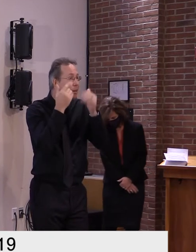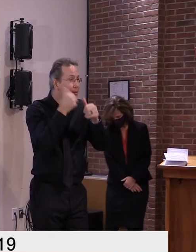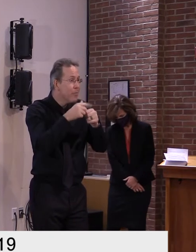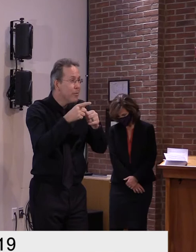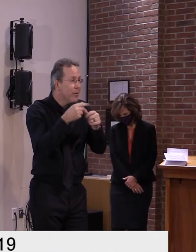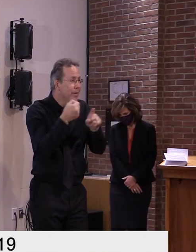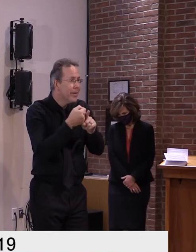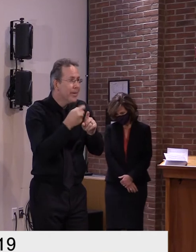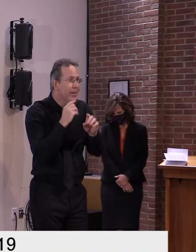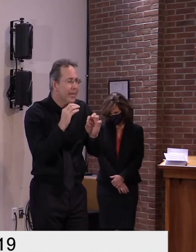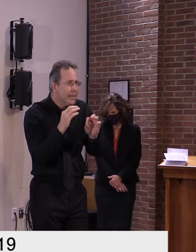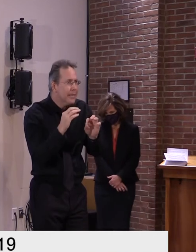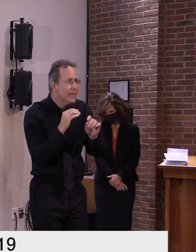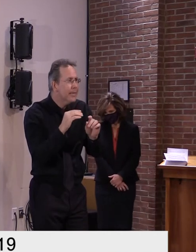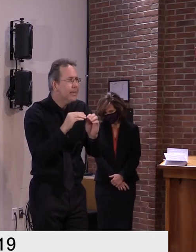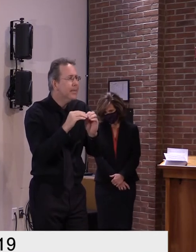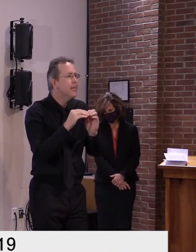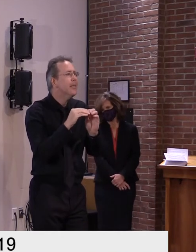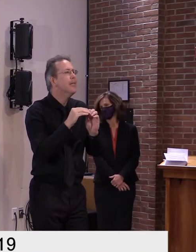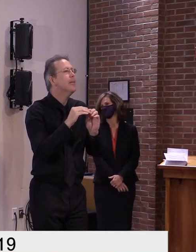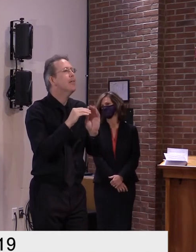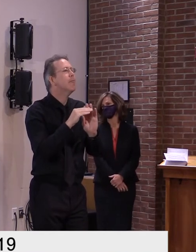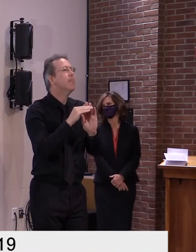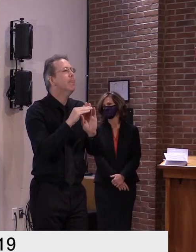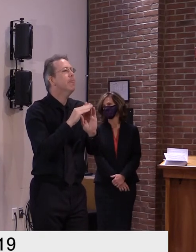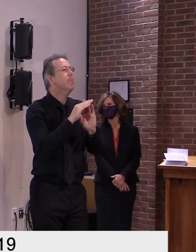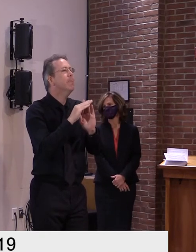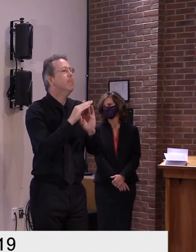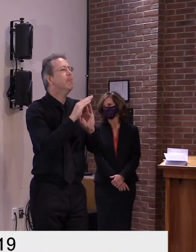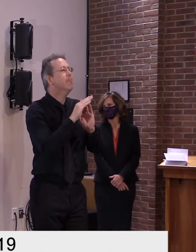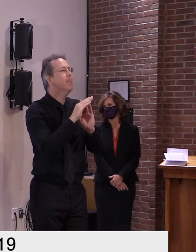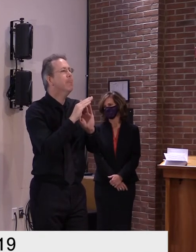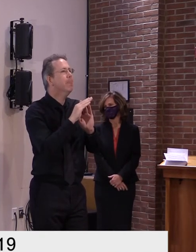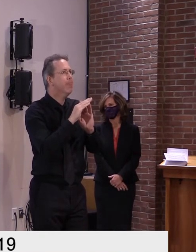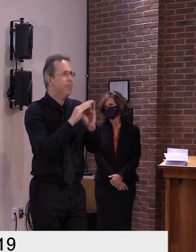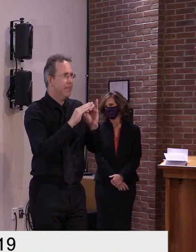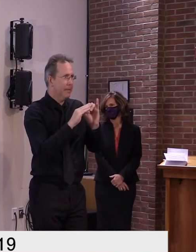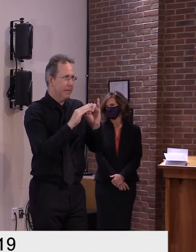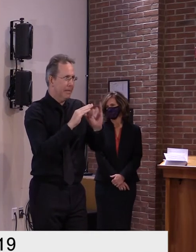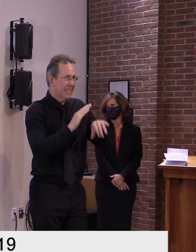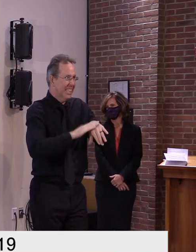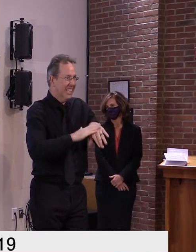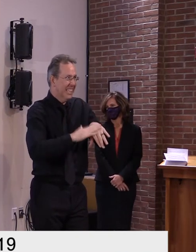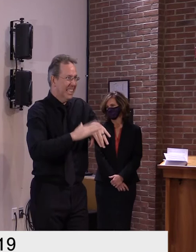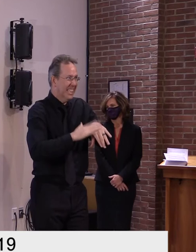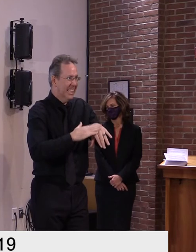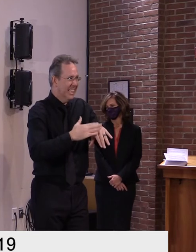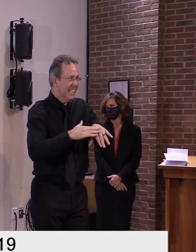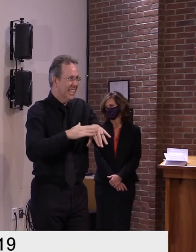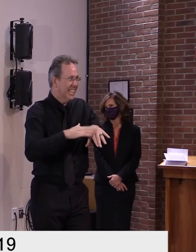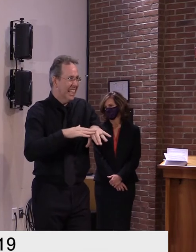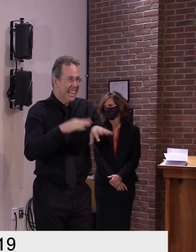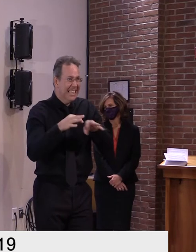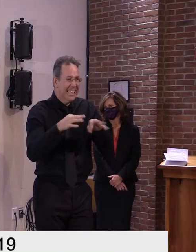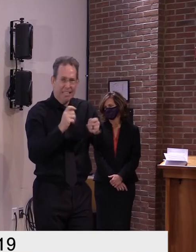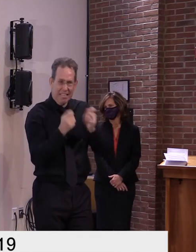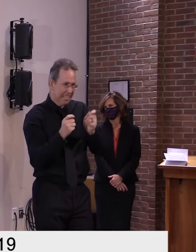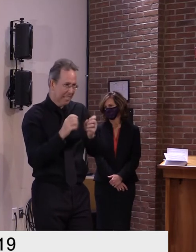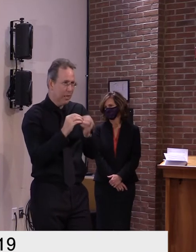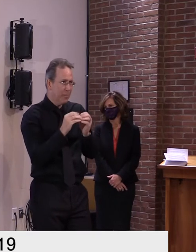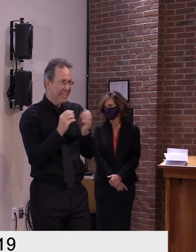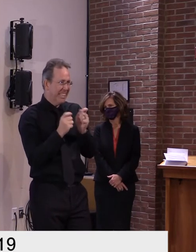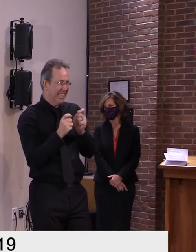mid-fall, let's say, they started ramping up significantly. And we took a number of different actions to counter that,